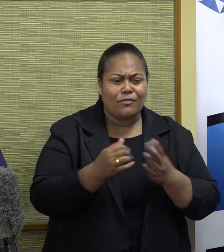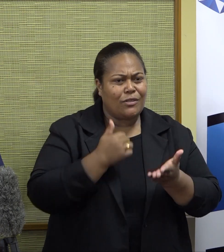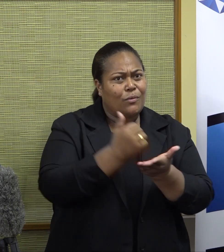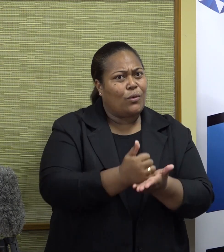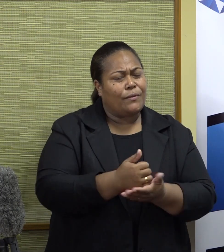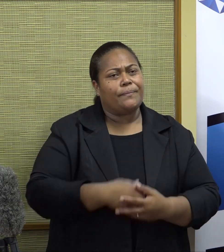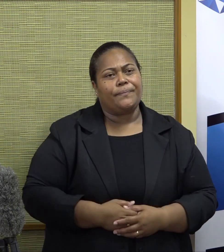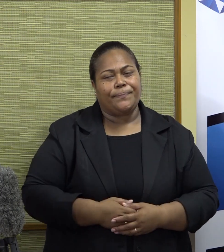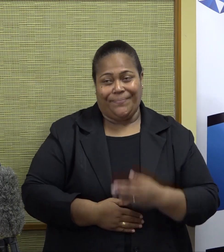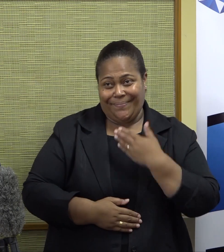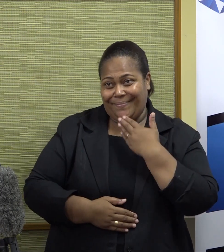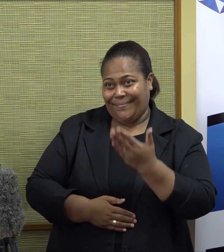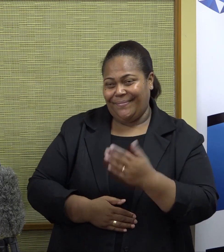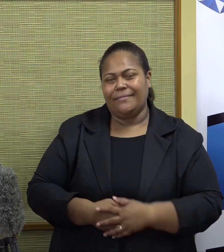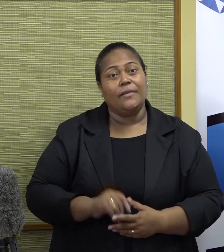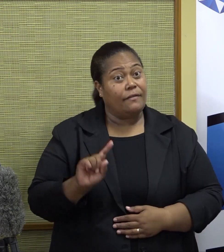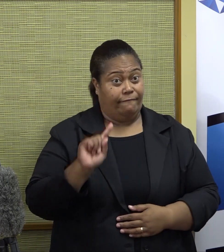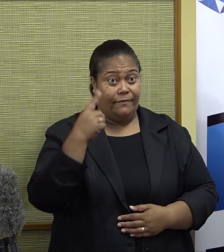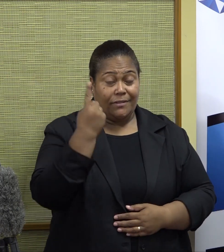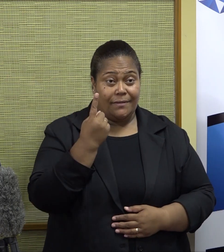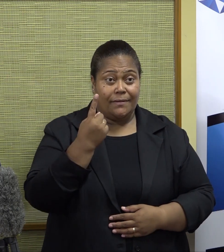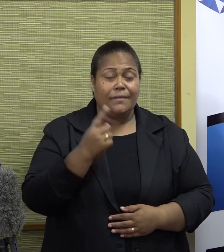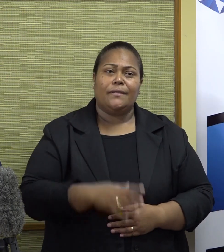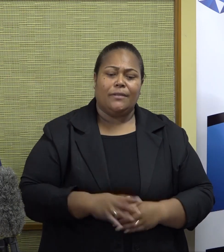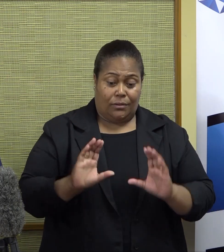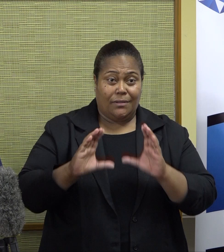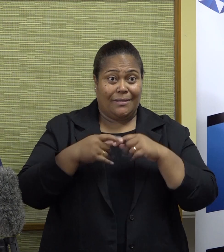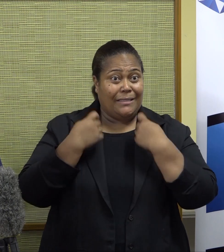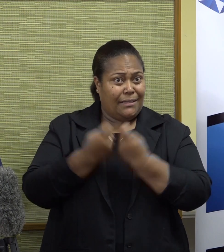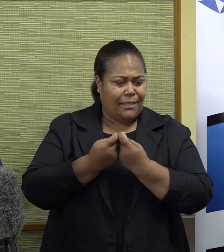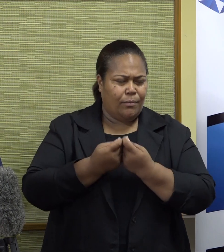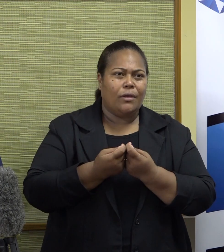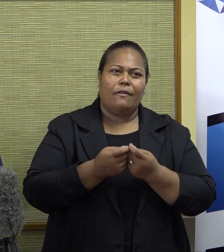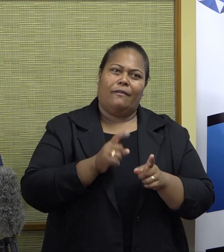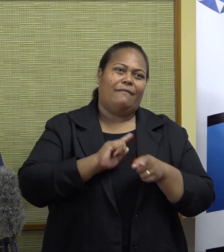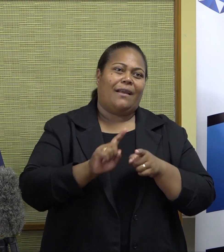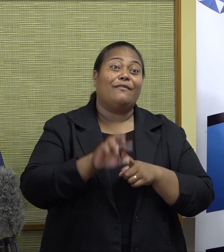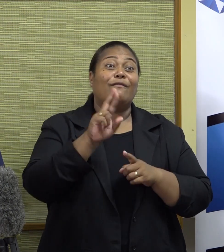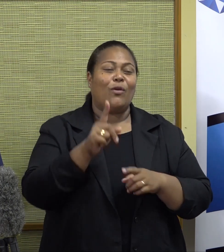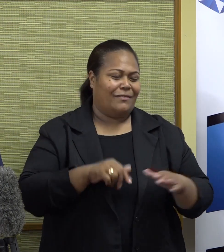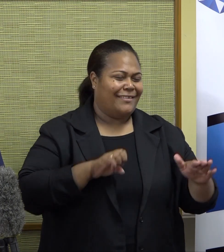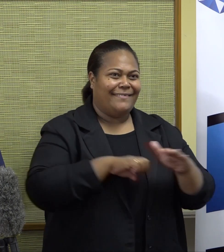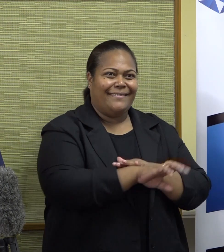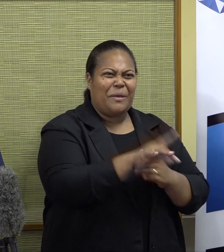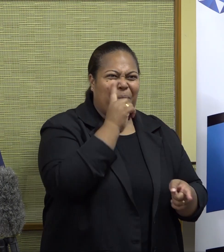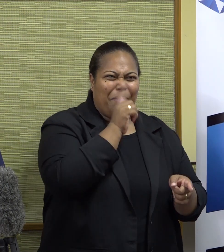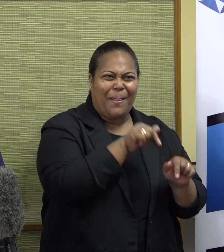you. The first deployment will go to the evacuees that are currently in the evacuation center.